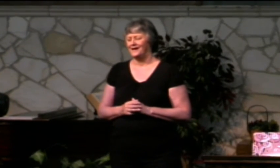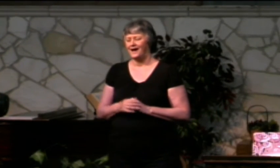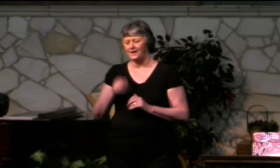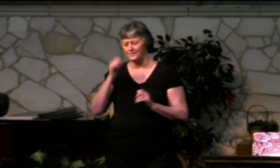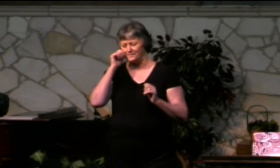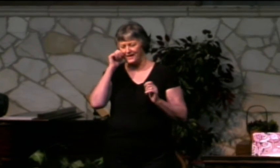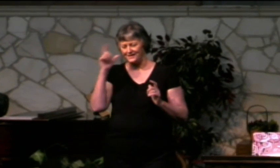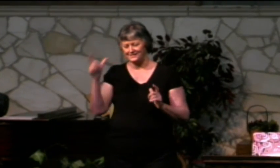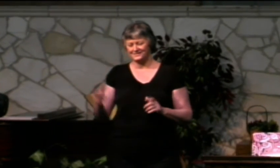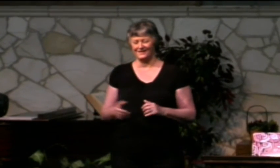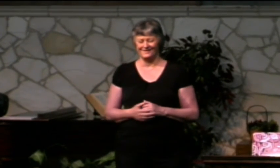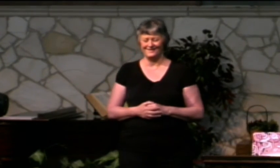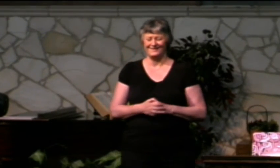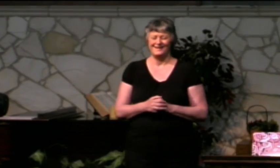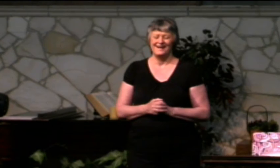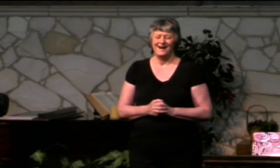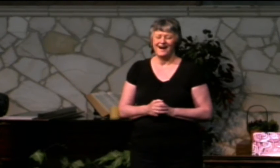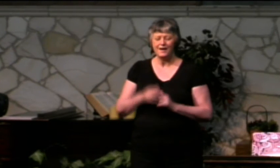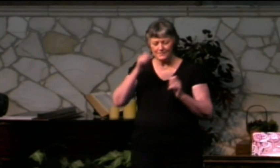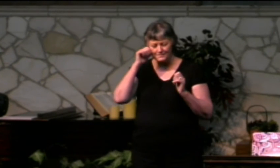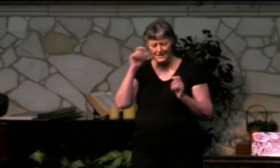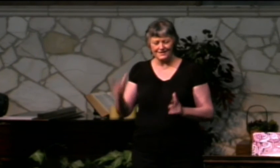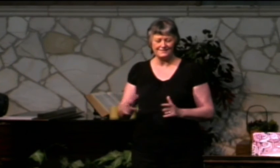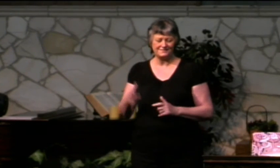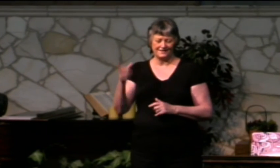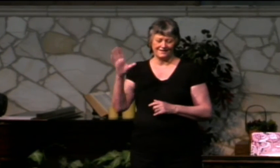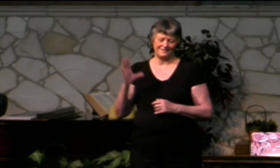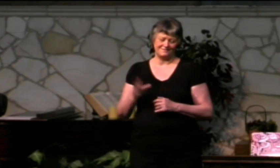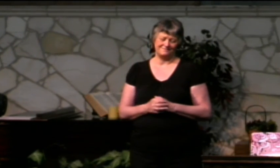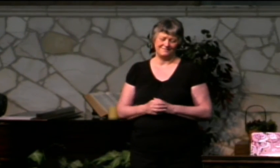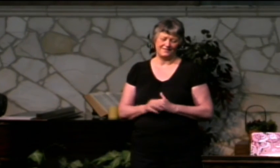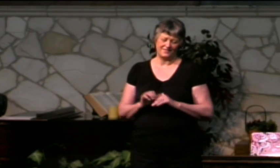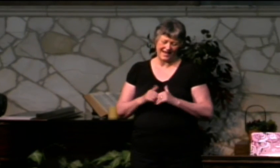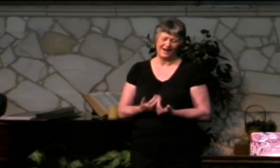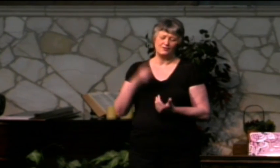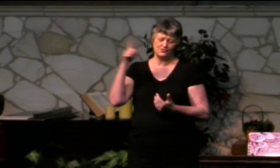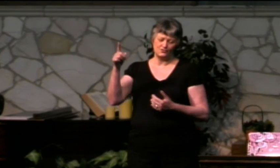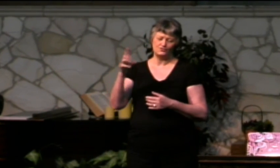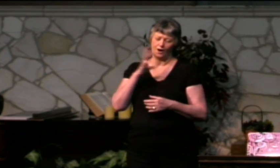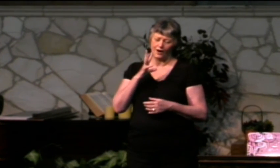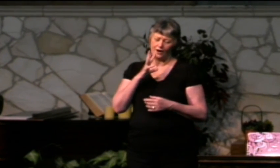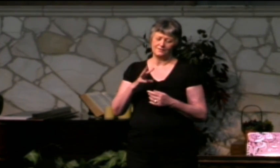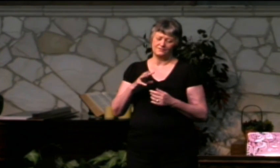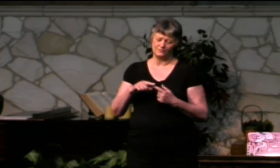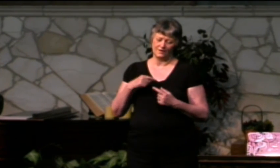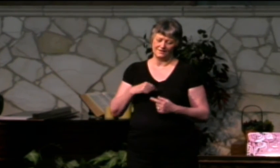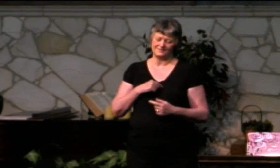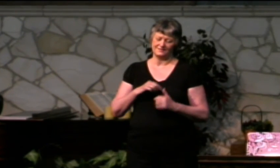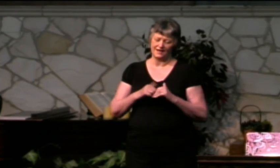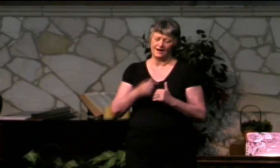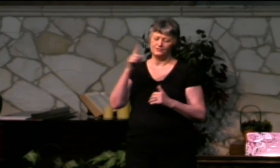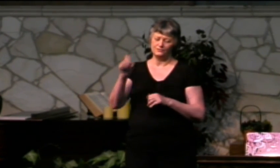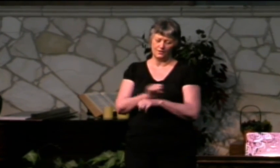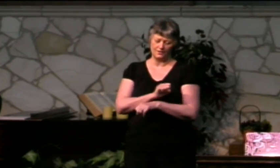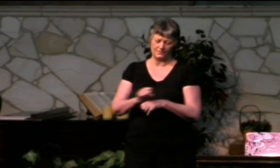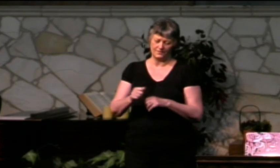I'm amazed. I'm amazed, God, at how you talk to us and how you work with